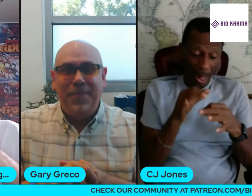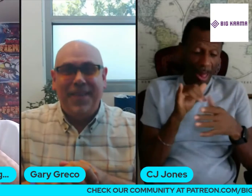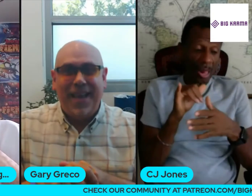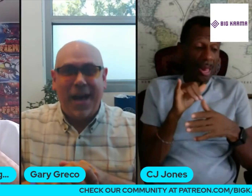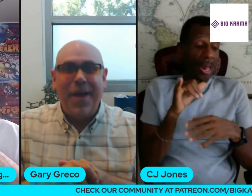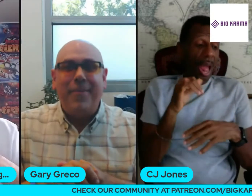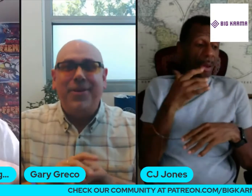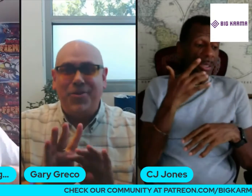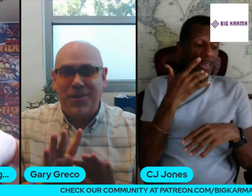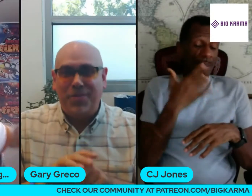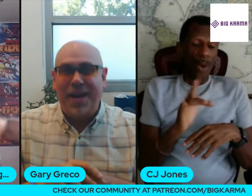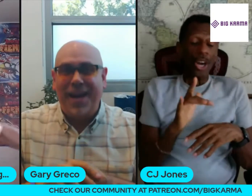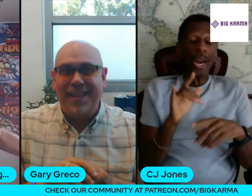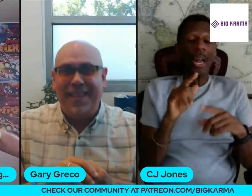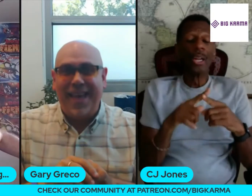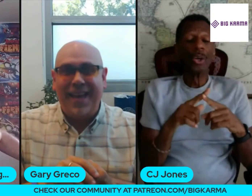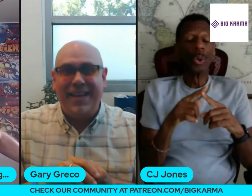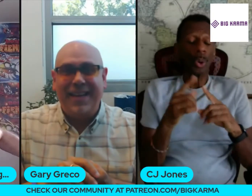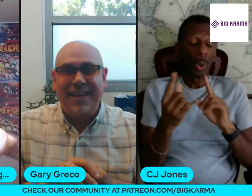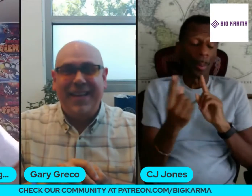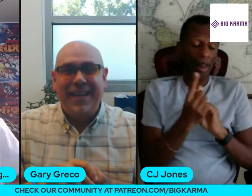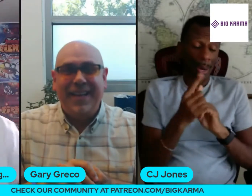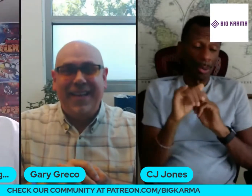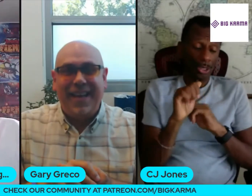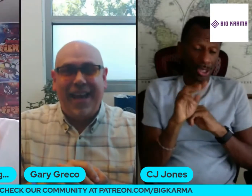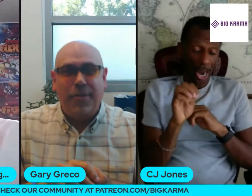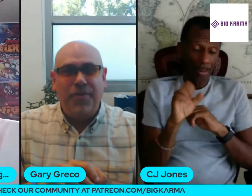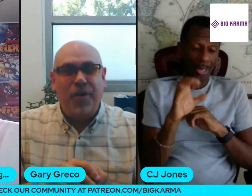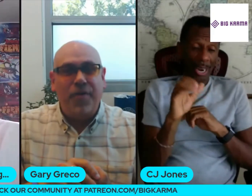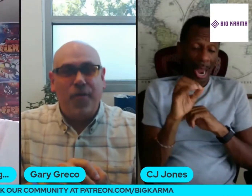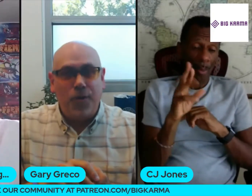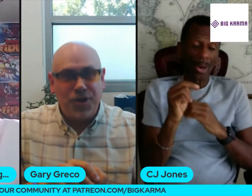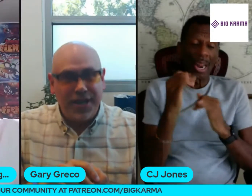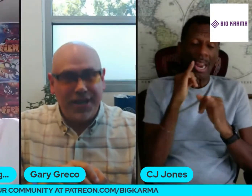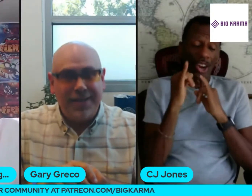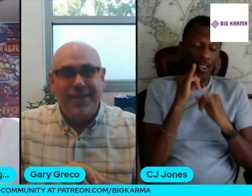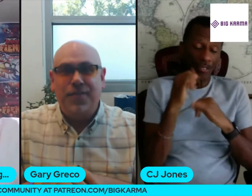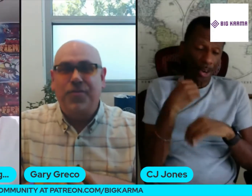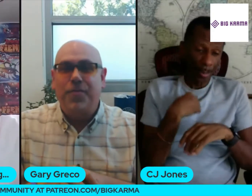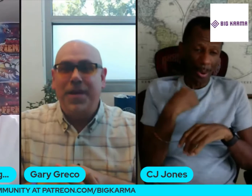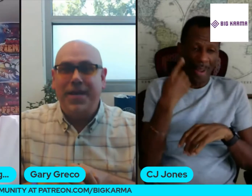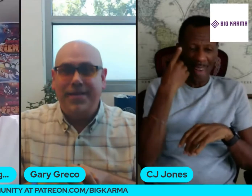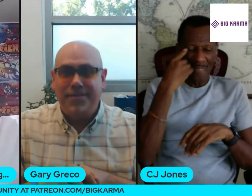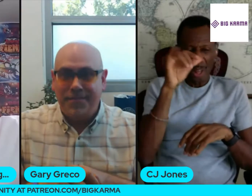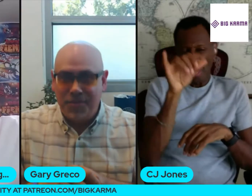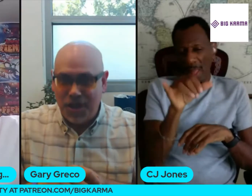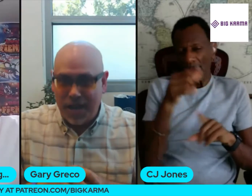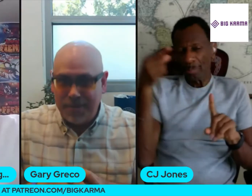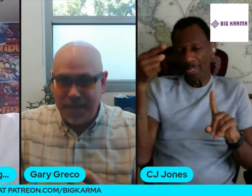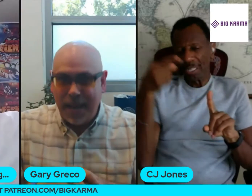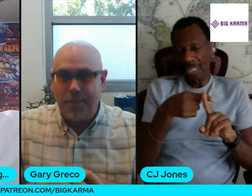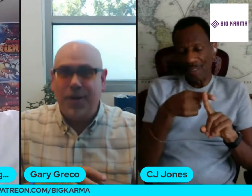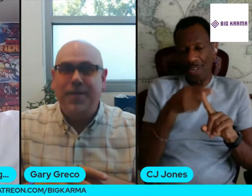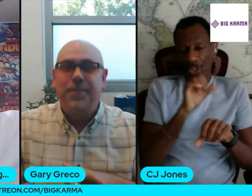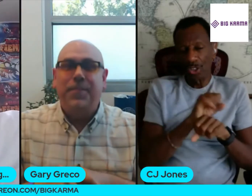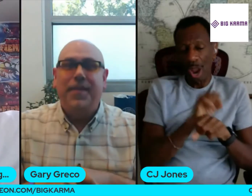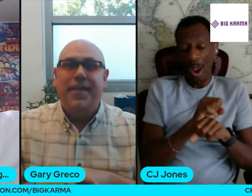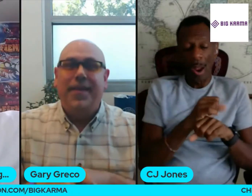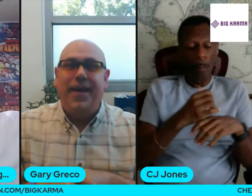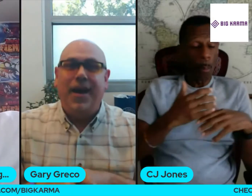I'm happy to explain that I was very fortunate to meet James